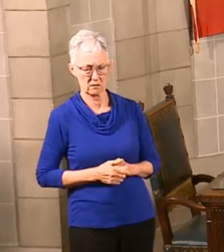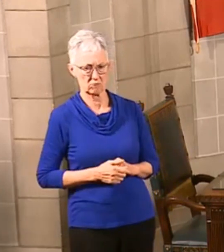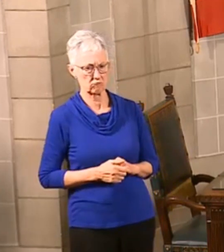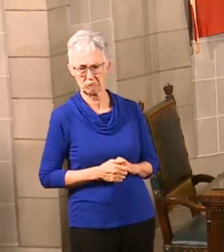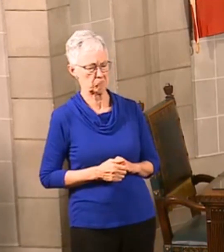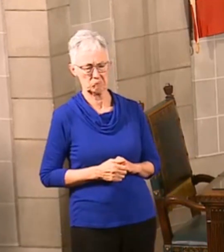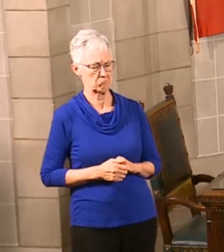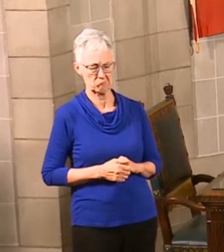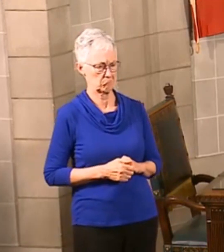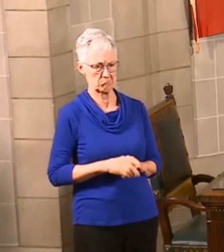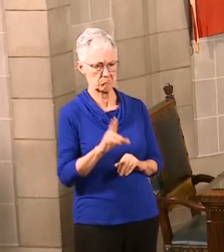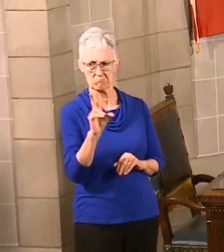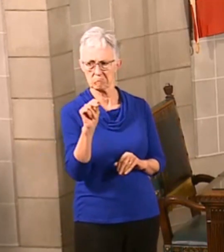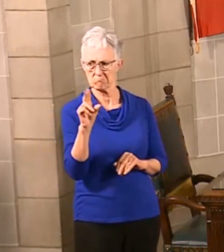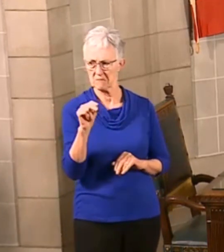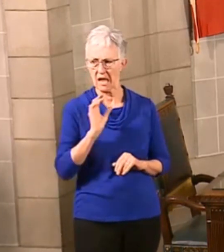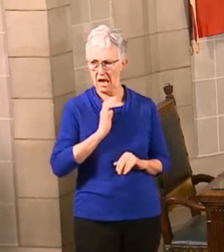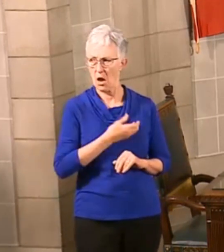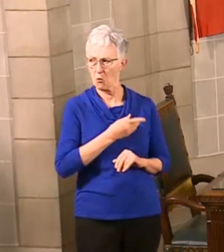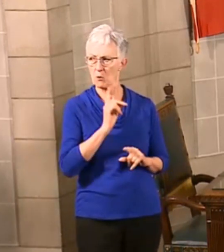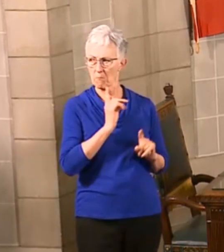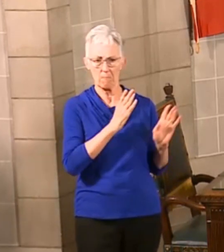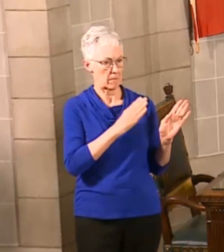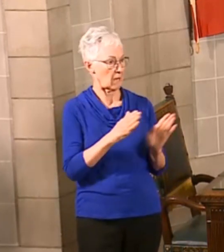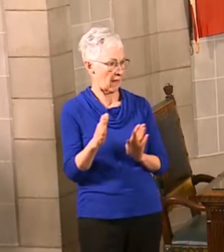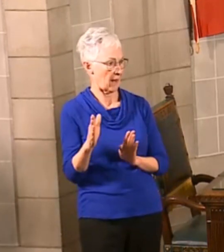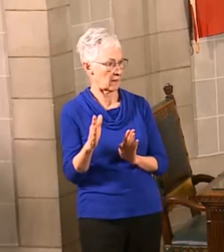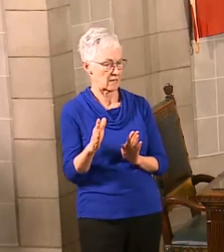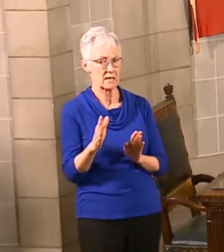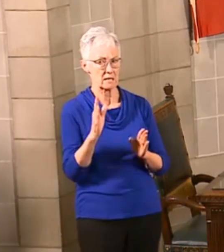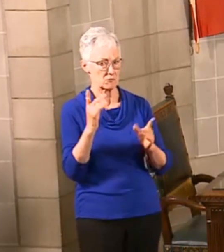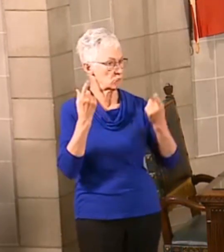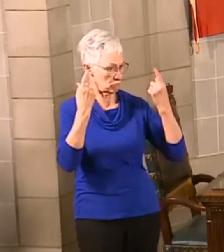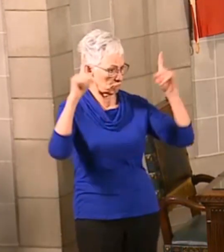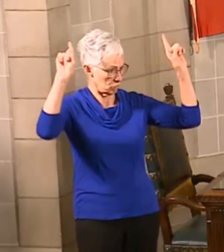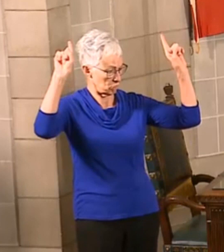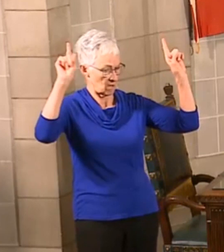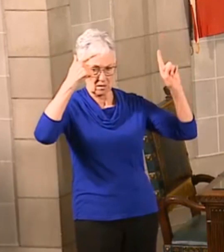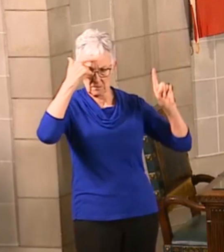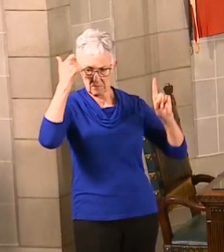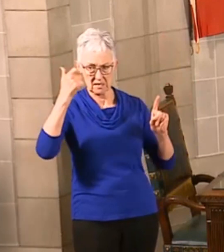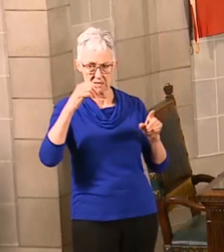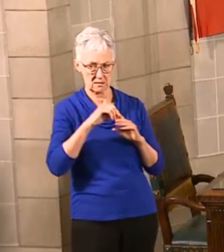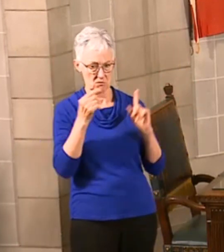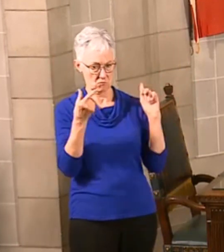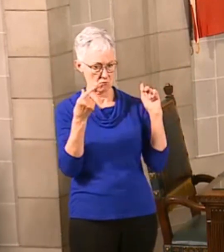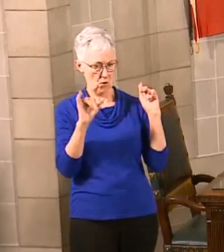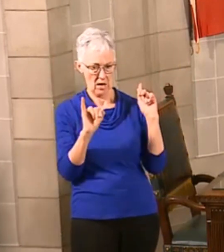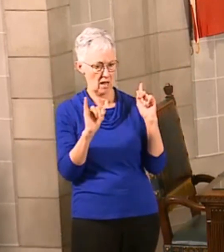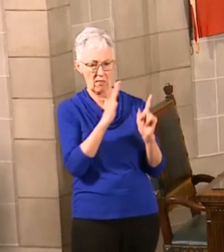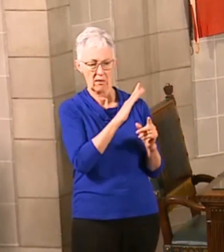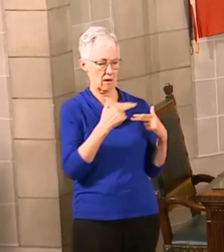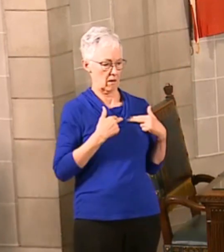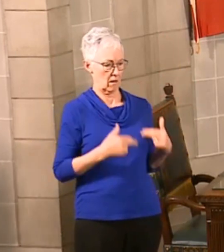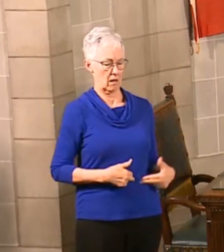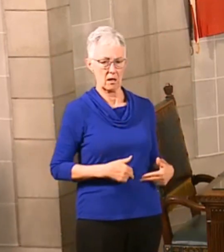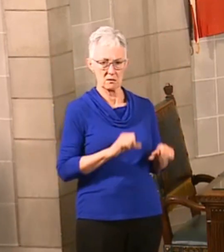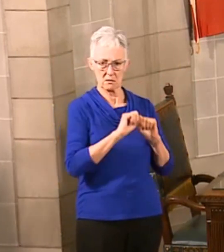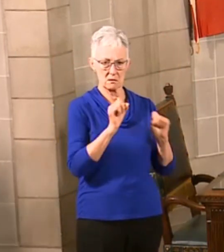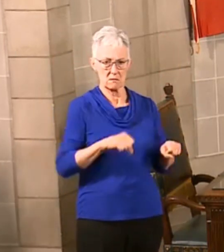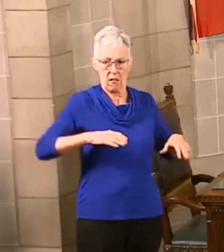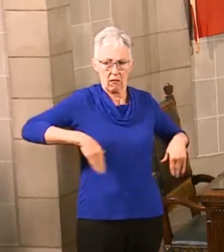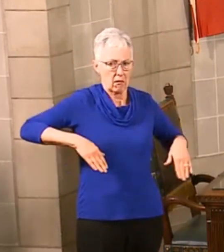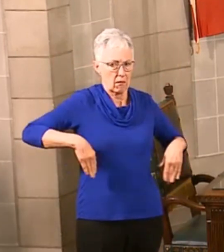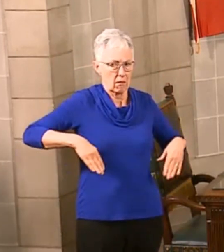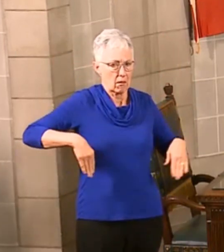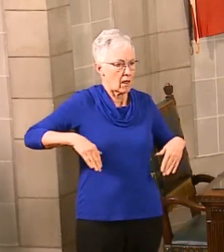because we have not overwhelmed the healthcare system in Grand Island. That over a week ago, we reached out to St. Francis,